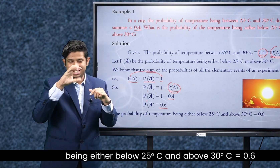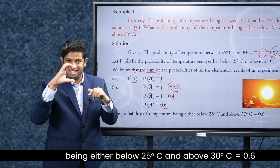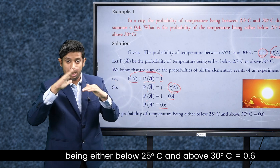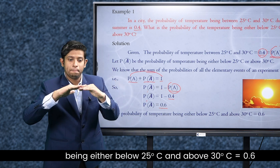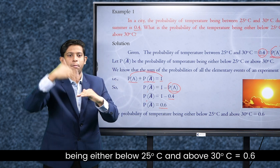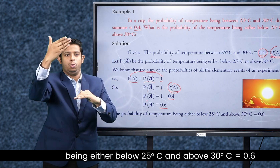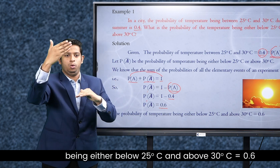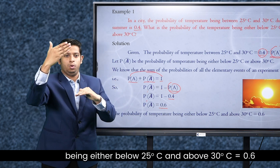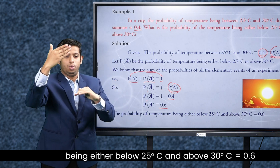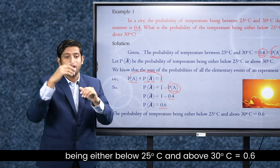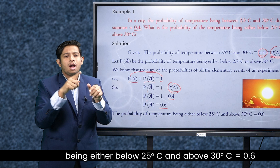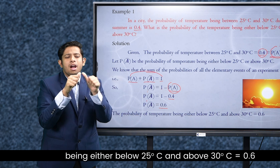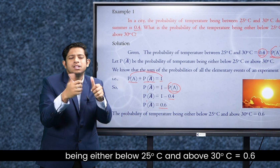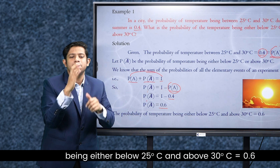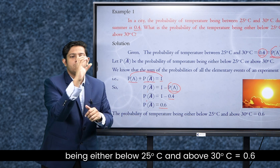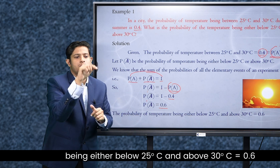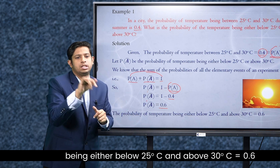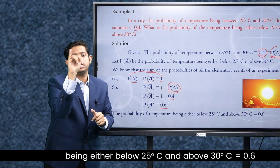to 0.6.